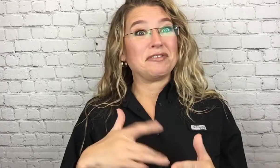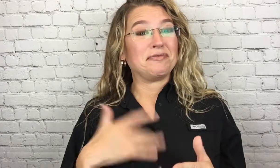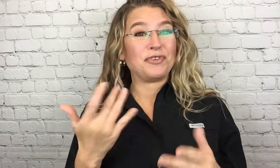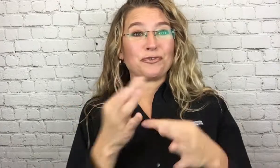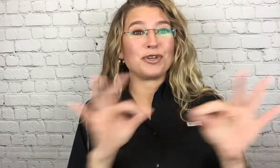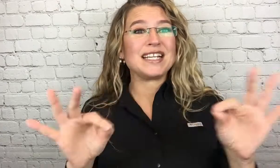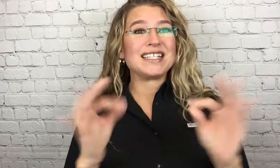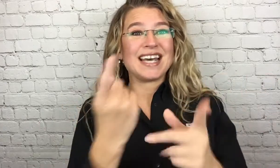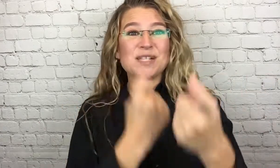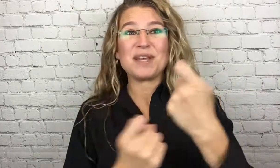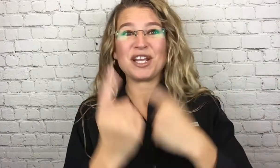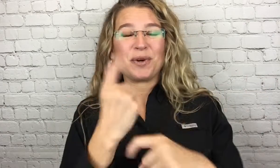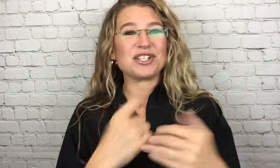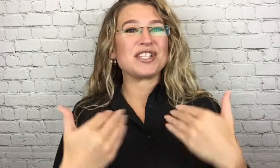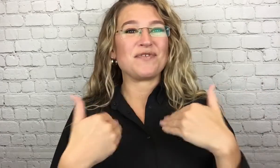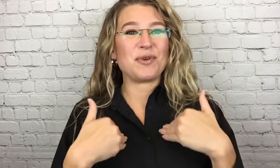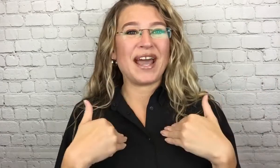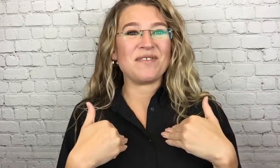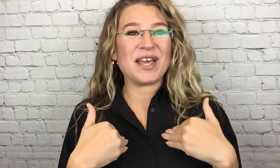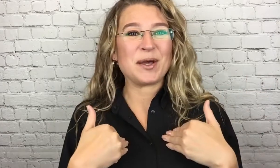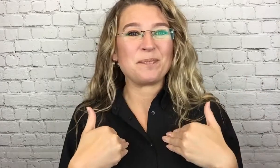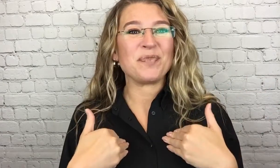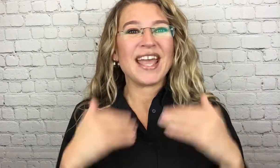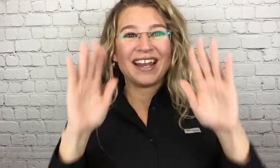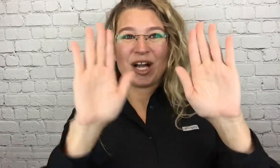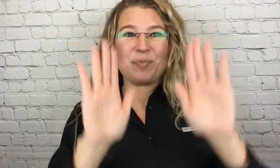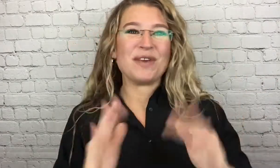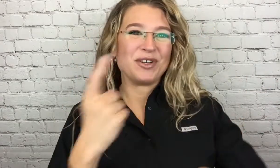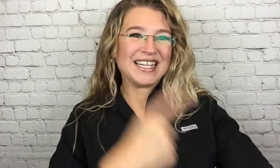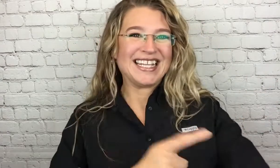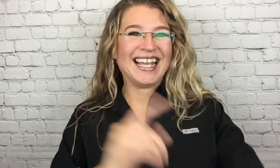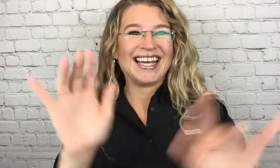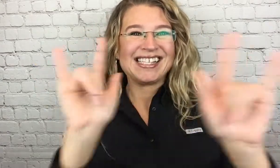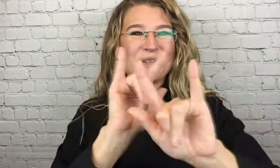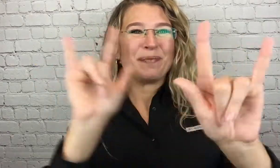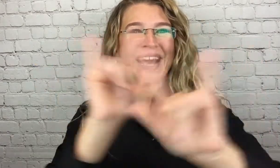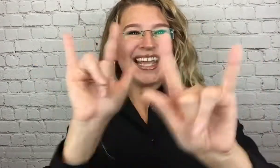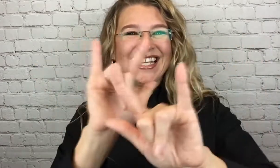and feel free to ask me any questions if you have them, and I hope you have a great day, guys. Bye.